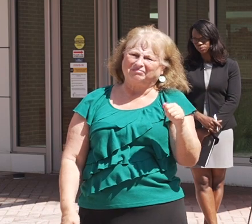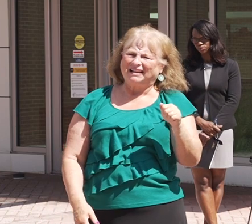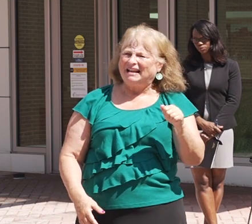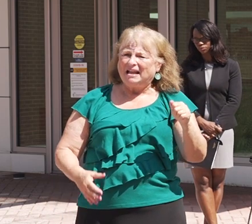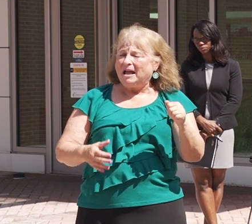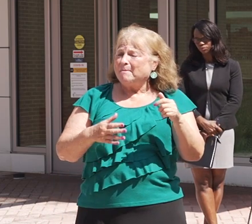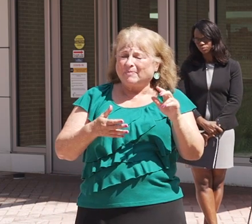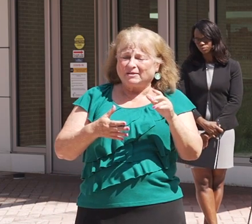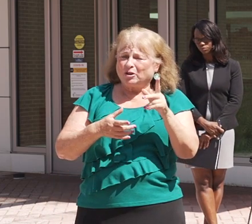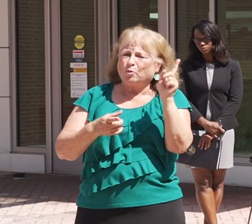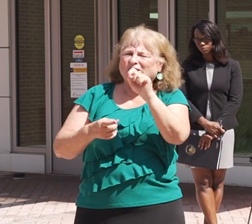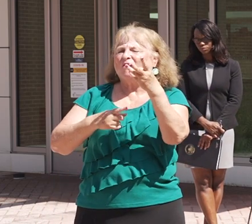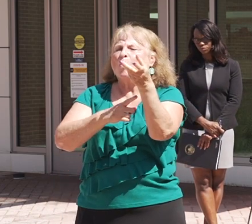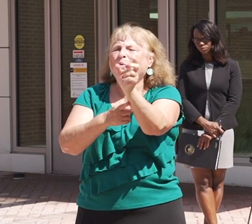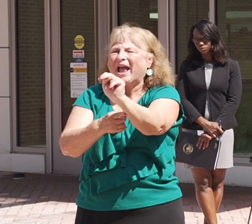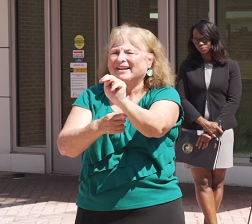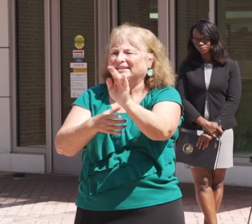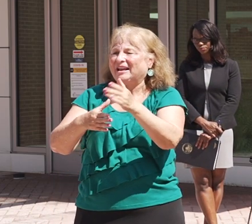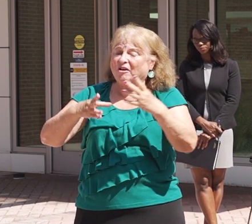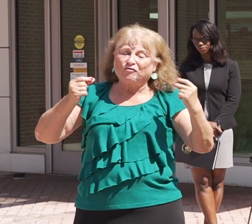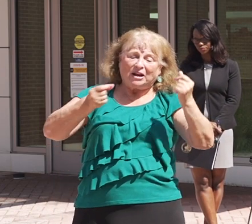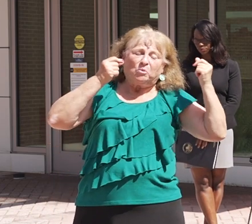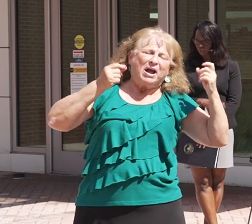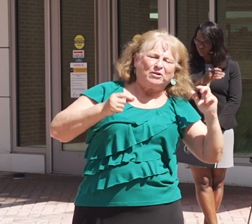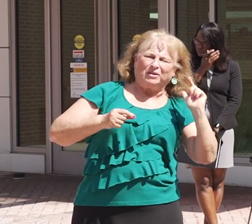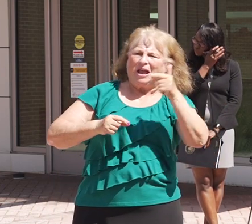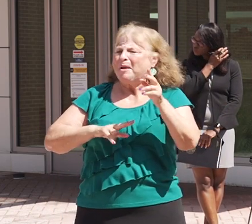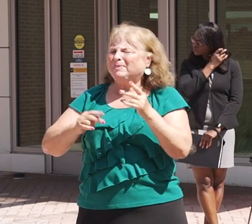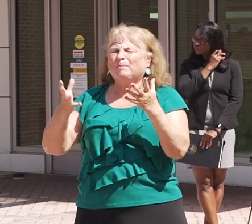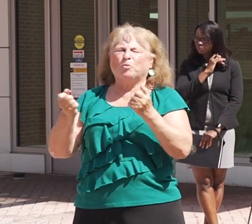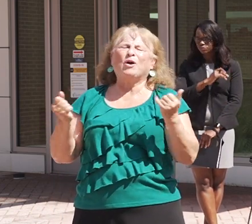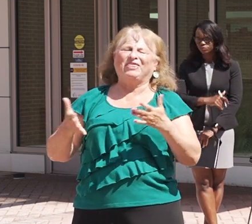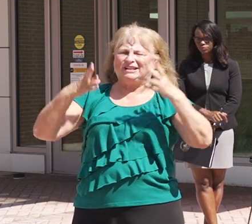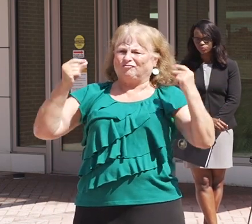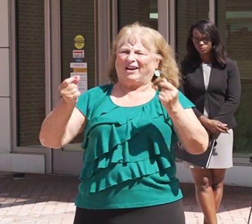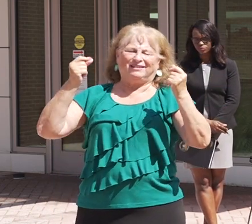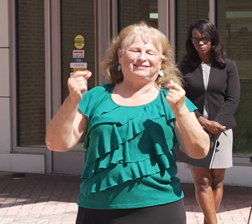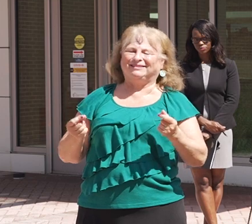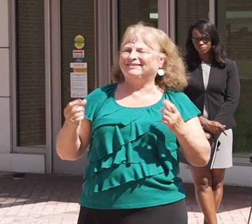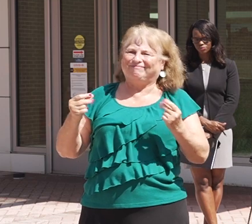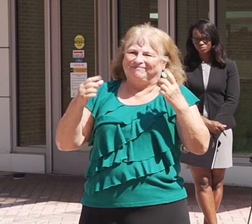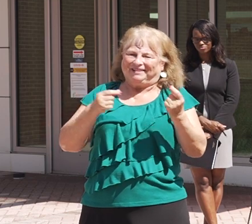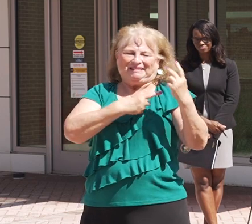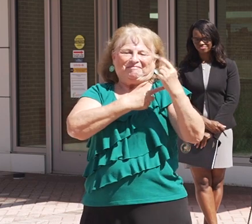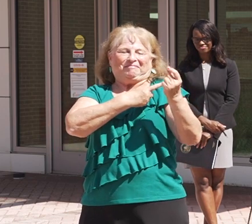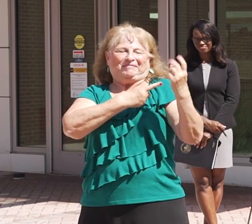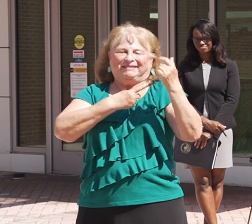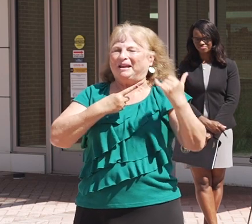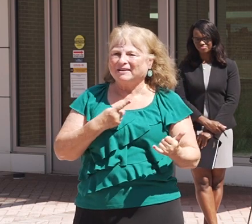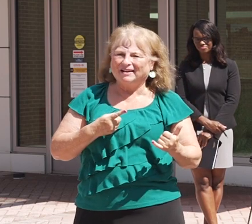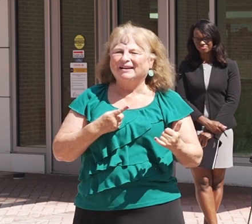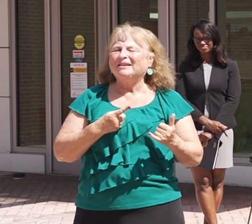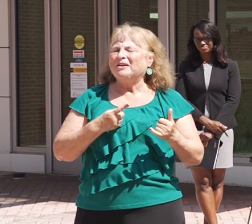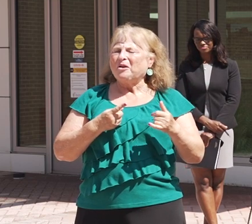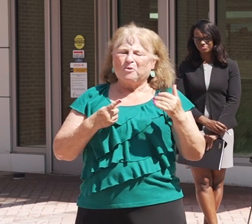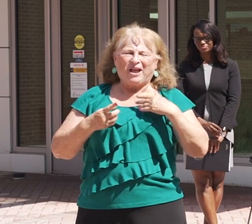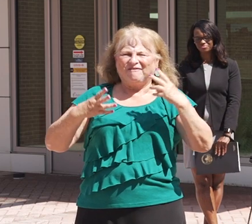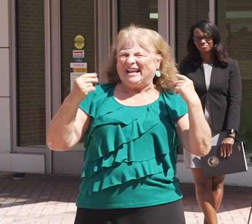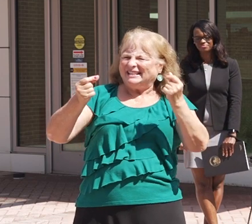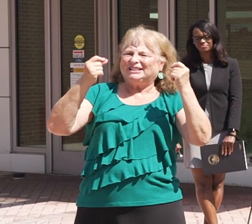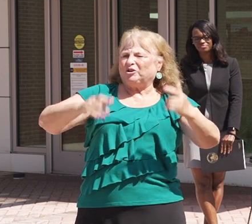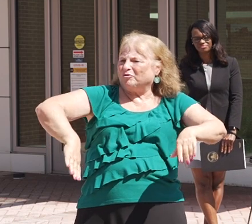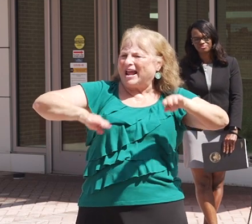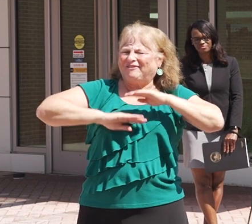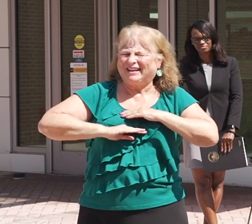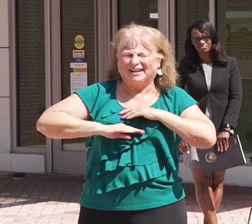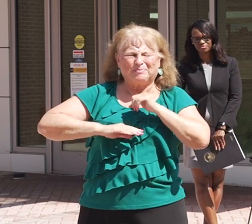shared immediately? And we live in a world where people want stuff like snappy, and we have an instant gratification world, but